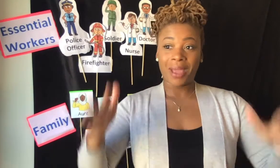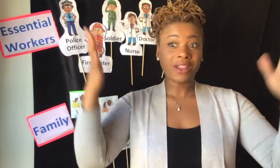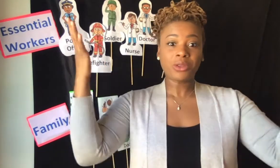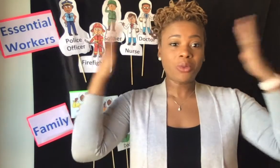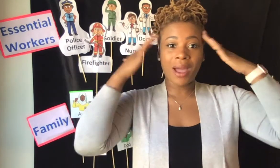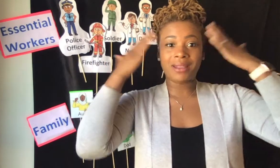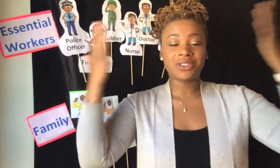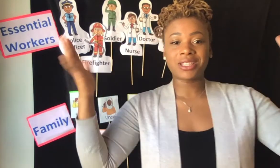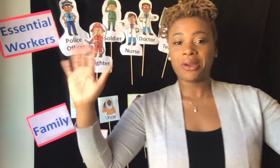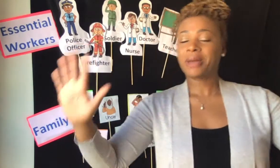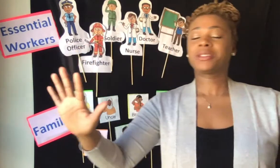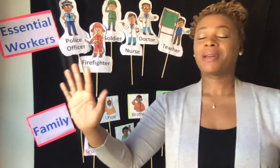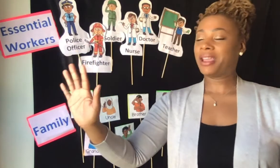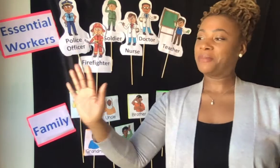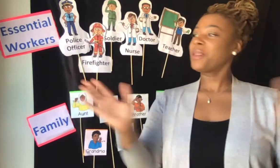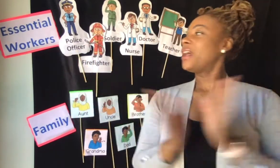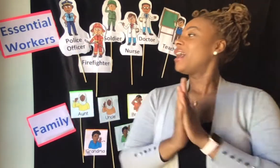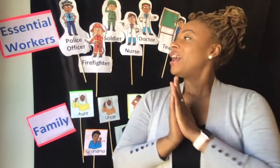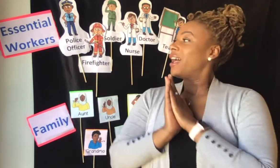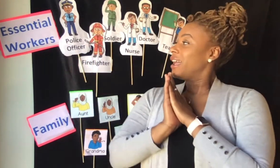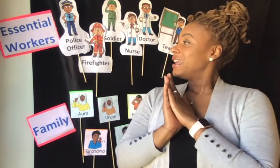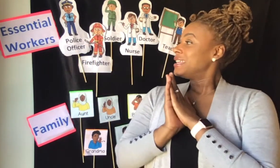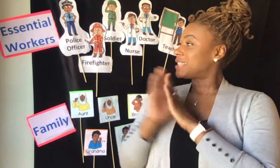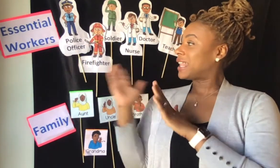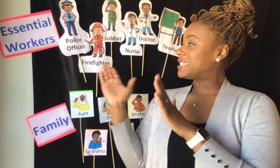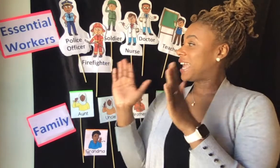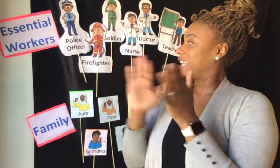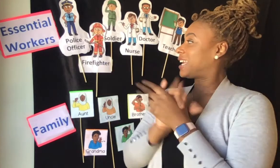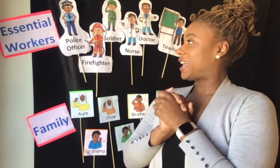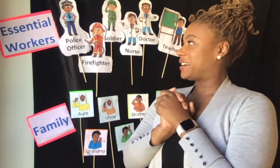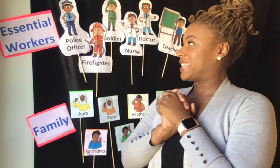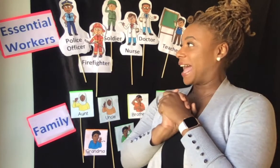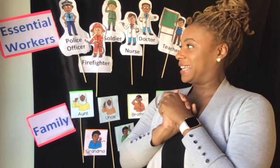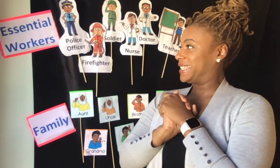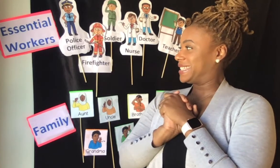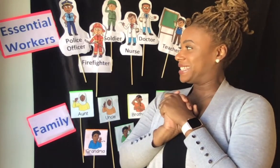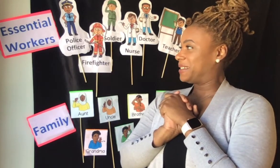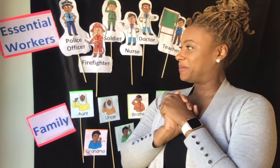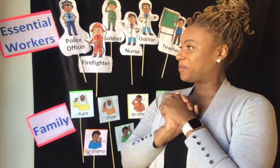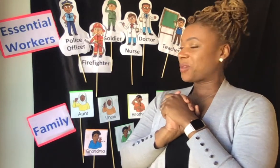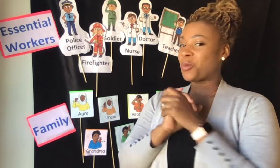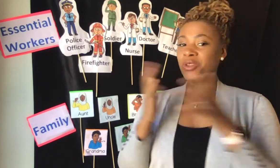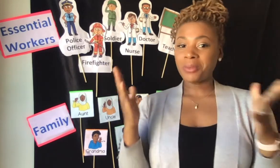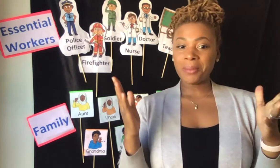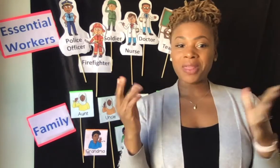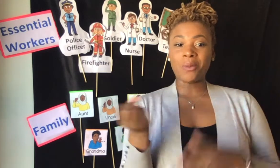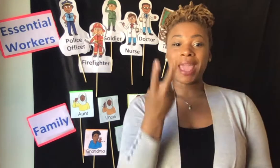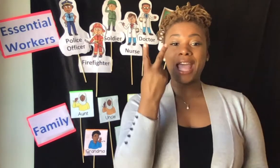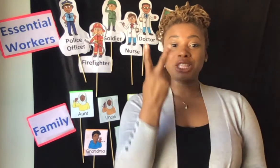don't know why. That's just how it comes to my head. So let's take a look at our signs. We remember that we had